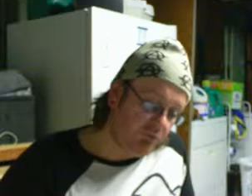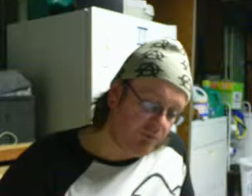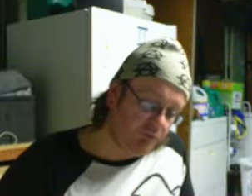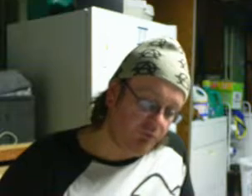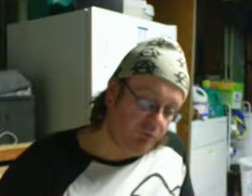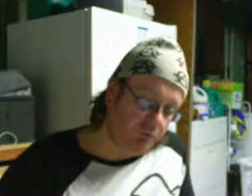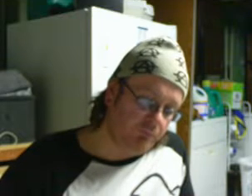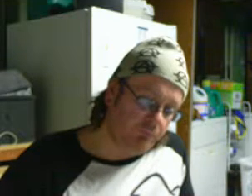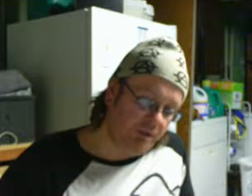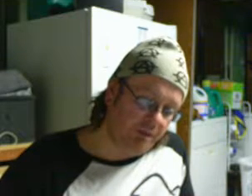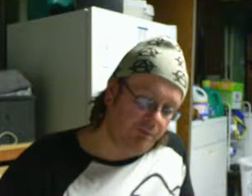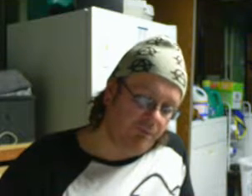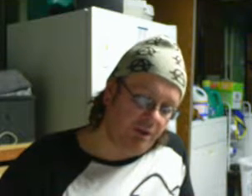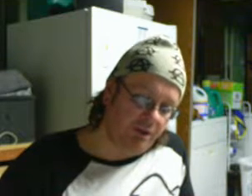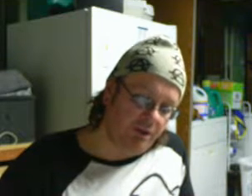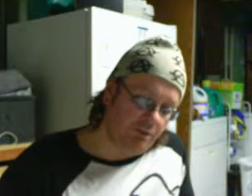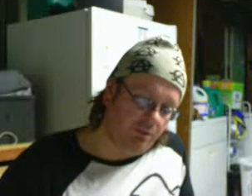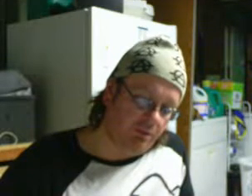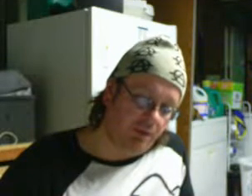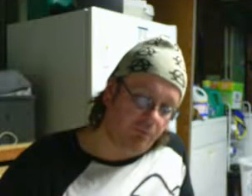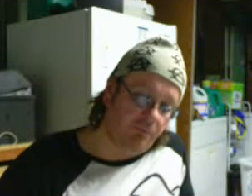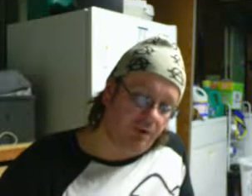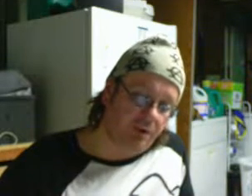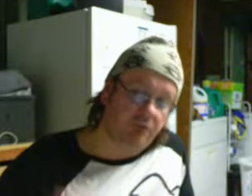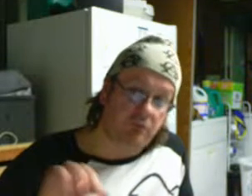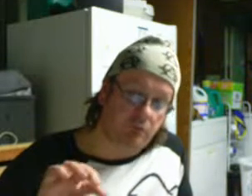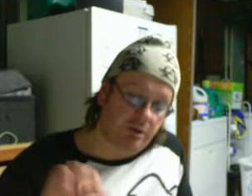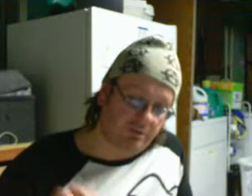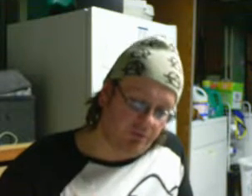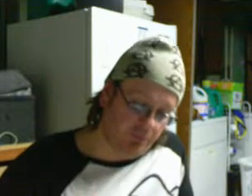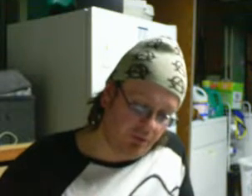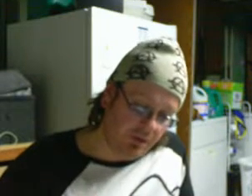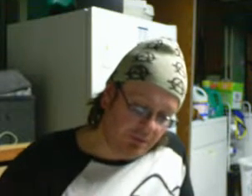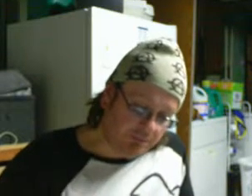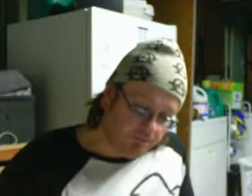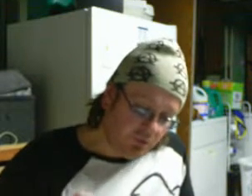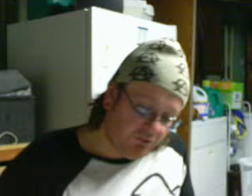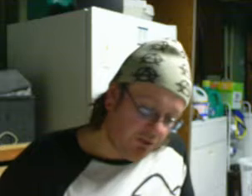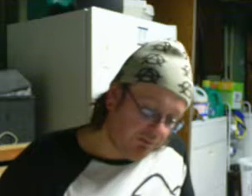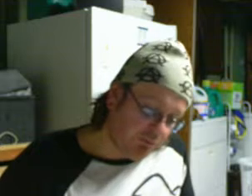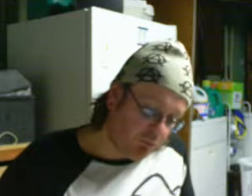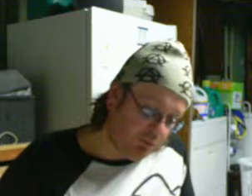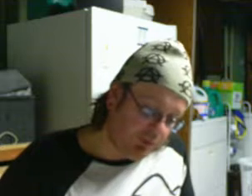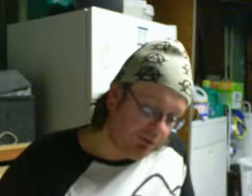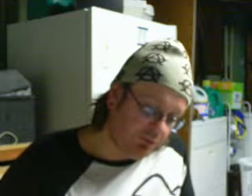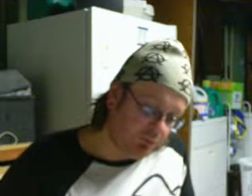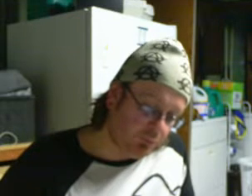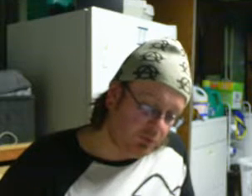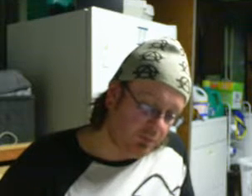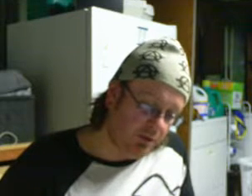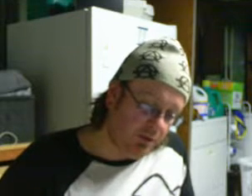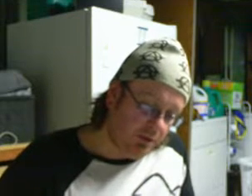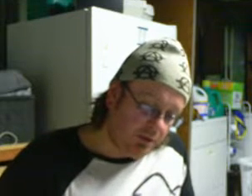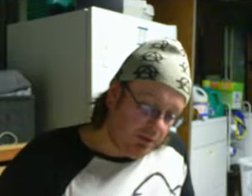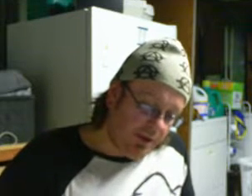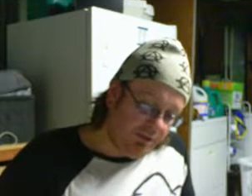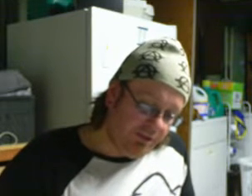special stones for laying of the temple foundation's dress stones. Solomon's workmen and Hiram's workmen and the